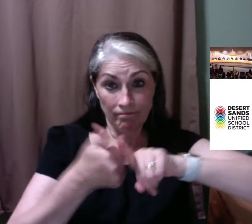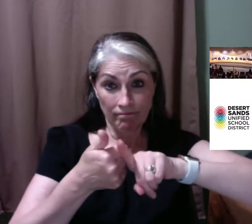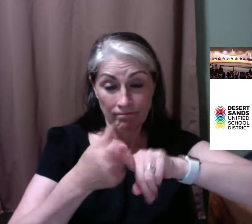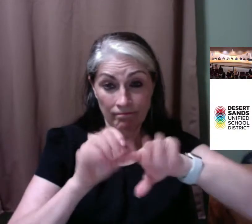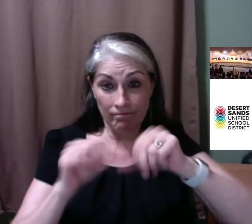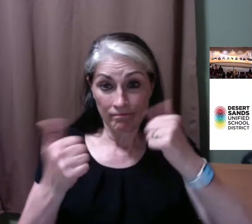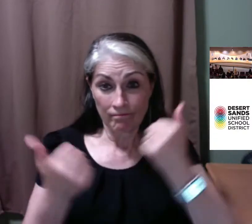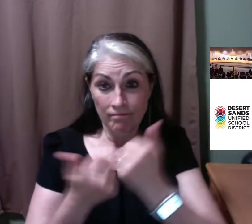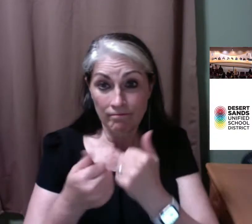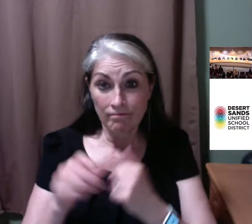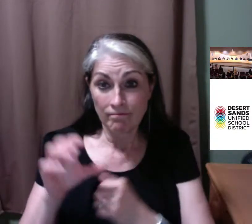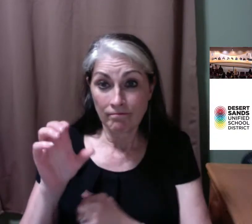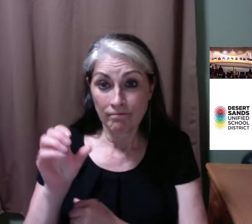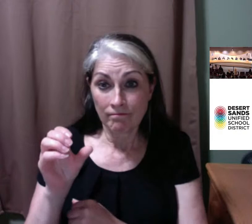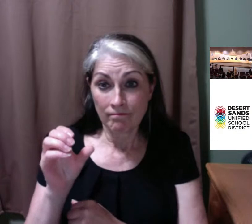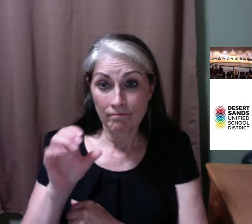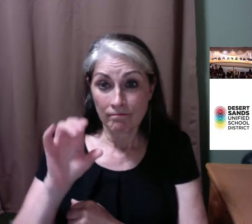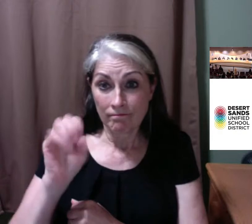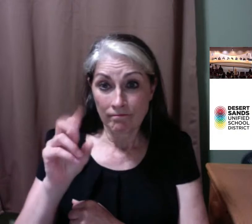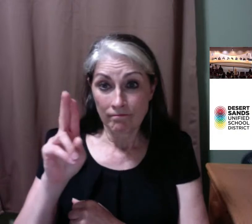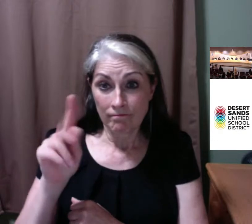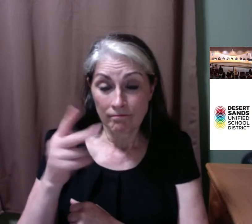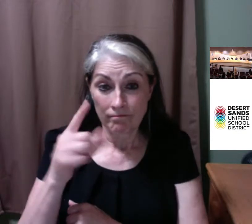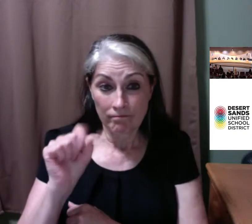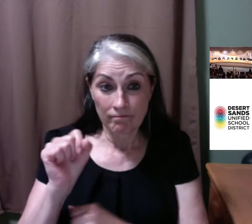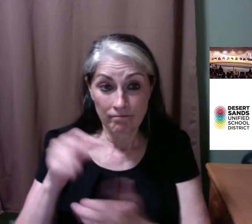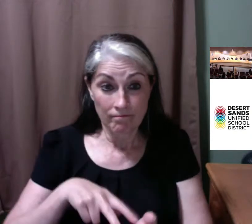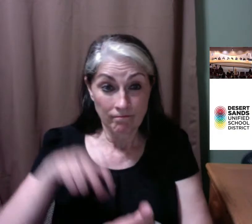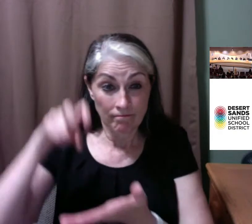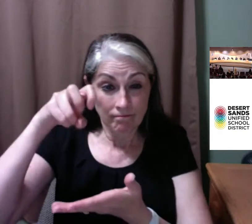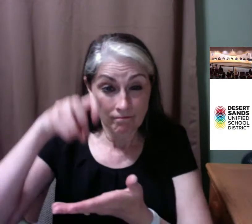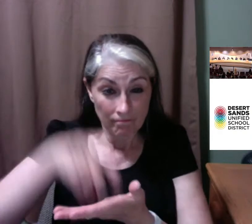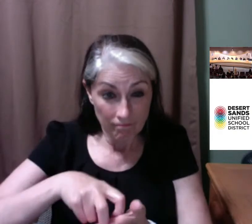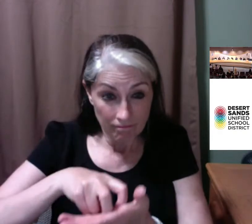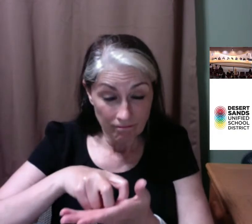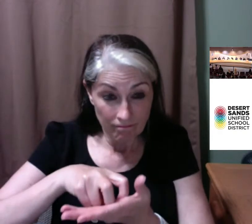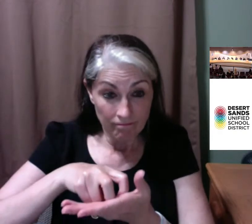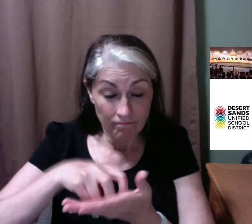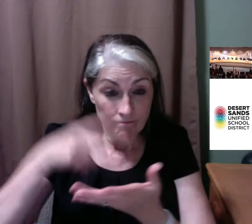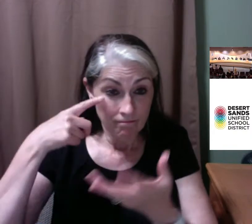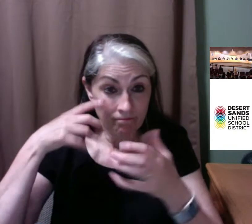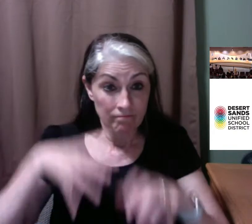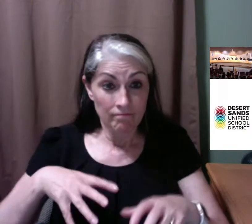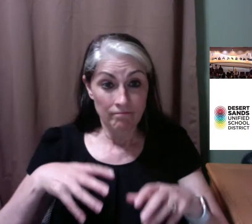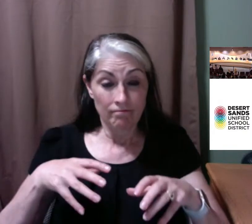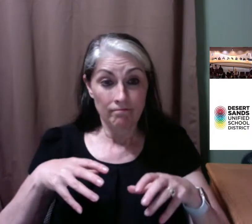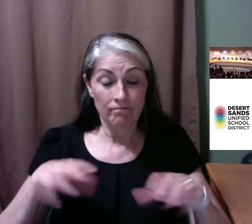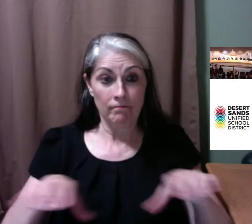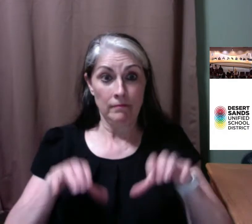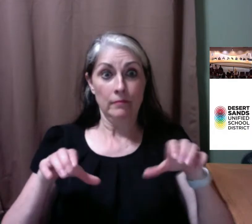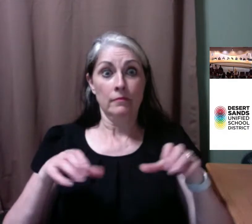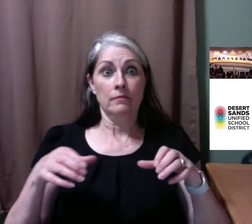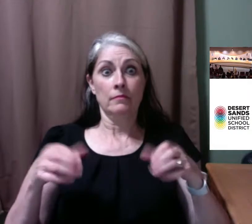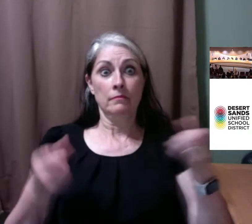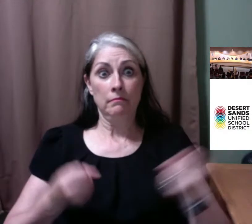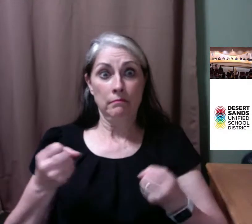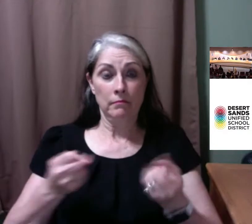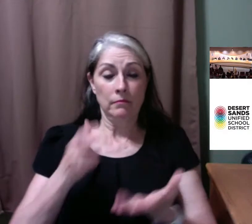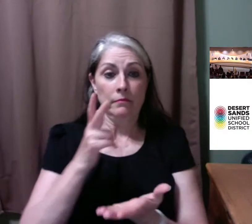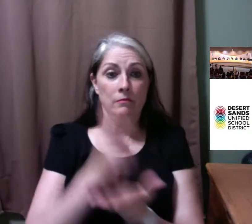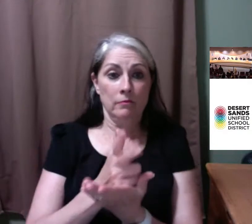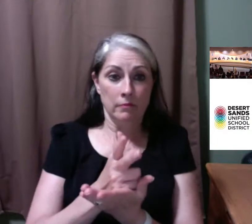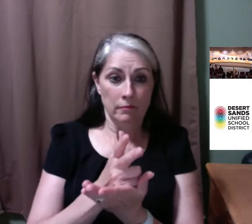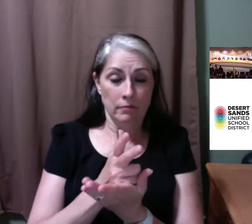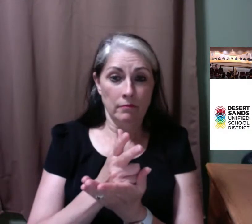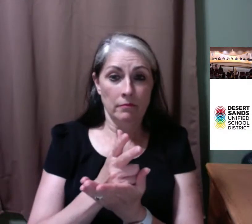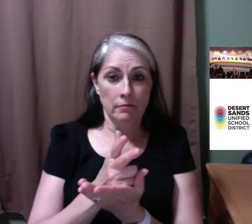literally jumped on the hood of the car. Stunned by the action, the driver stopped. So